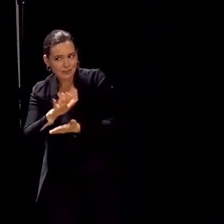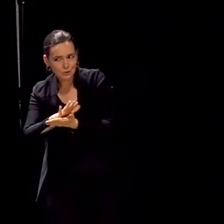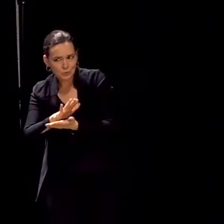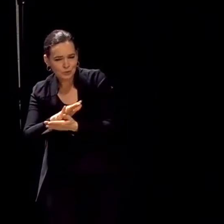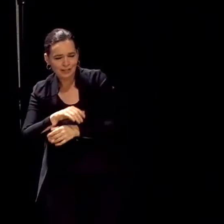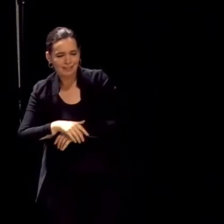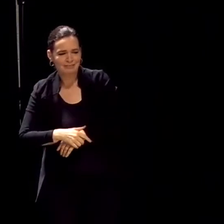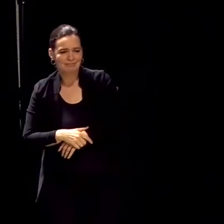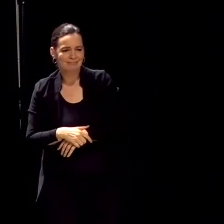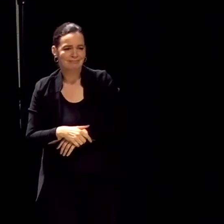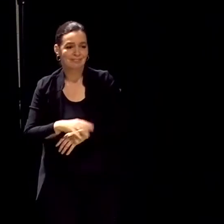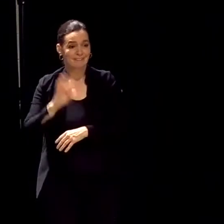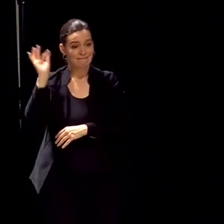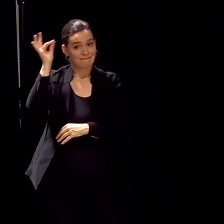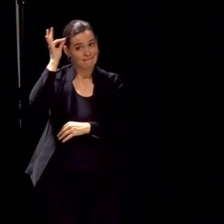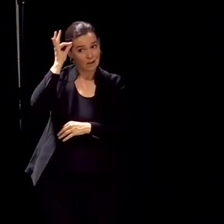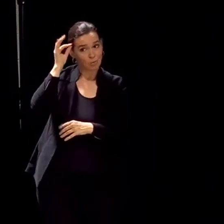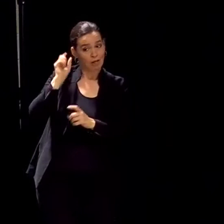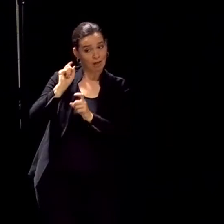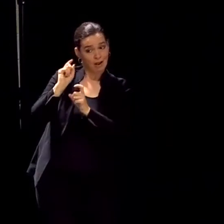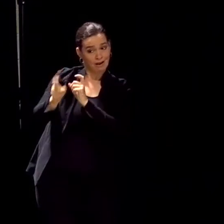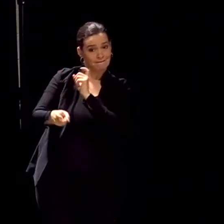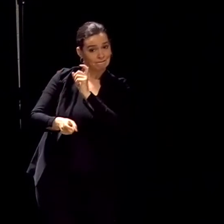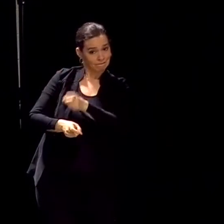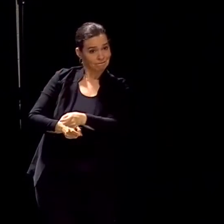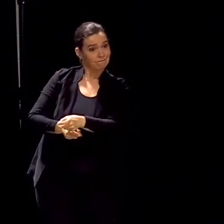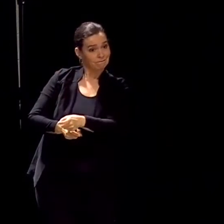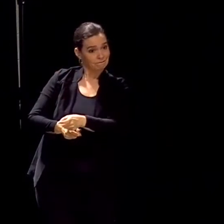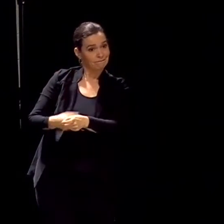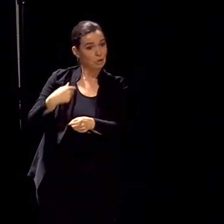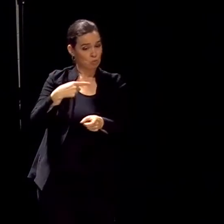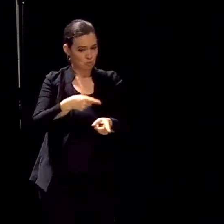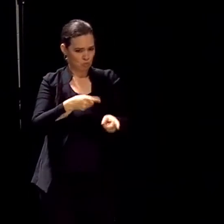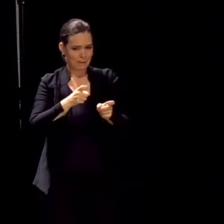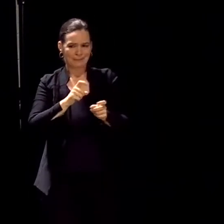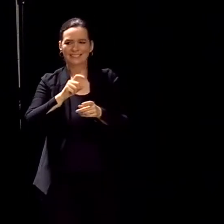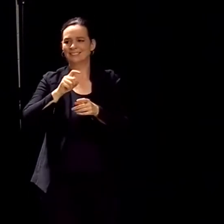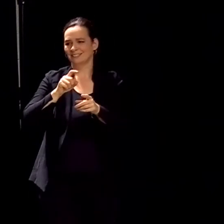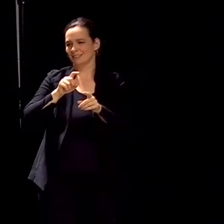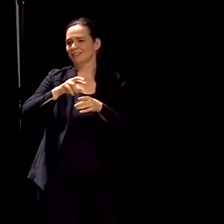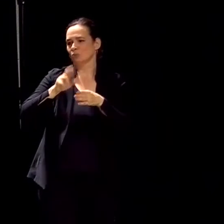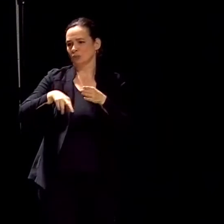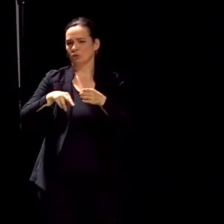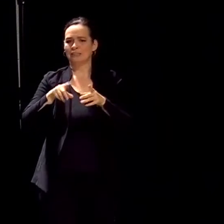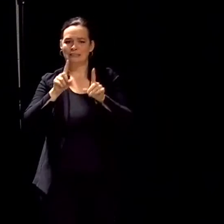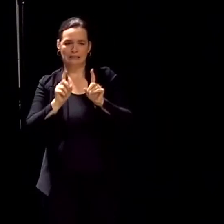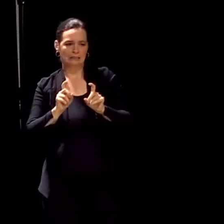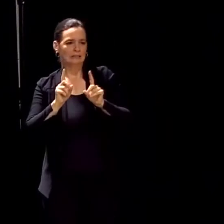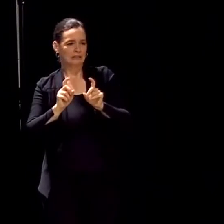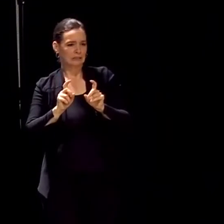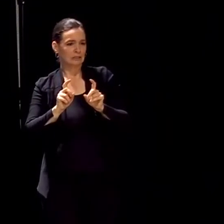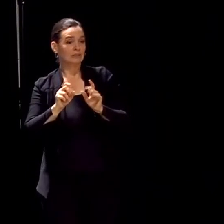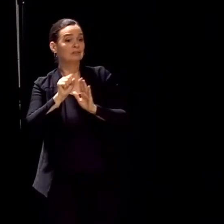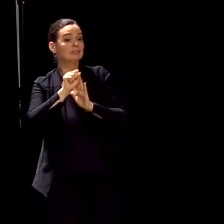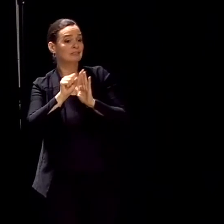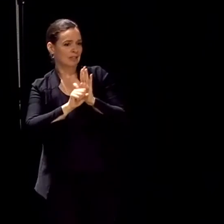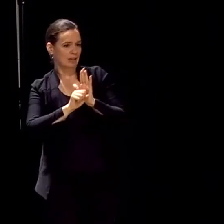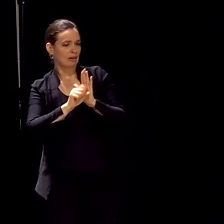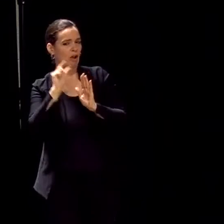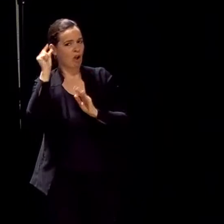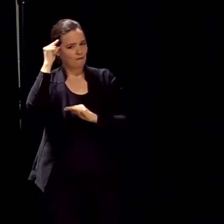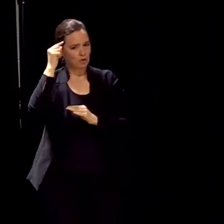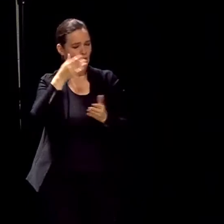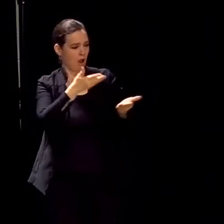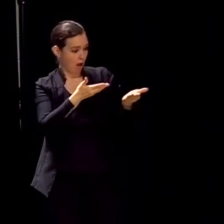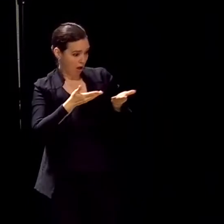federal government gave these rapid tests to the state government. They're now getting those out to us. We'll see how many they give us. If